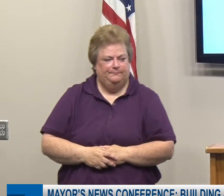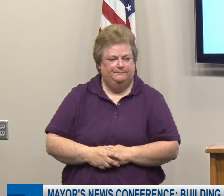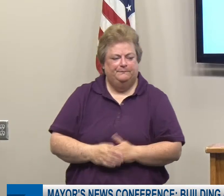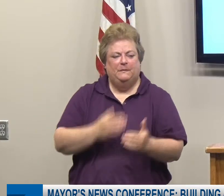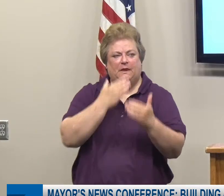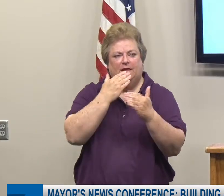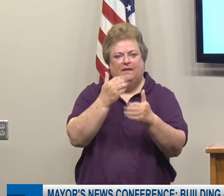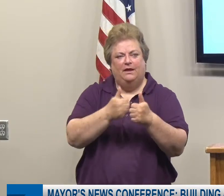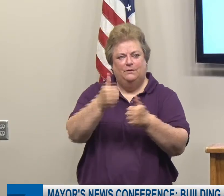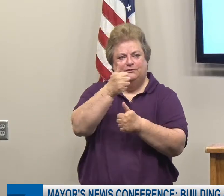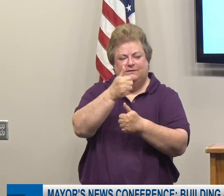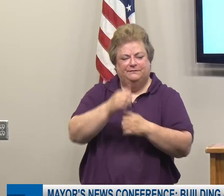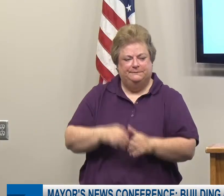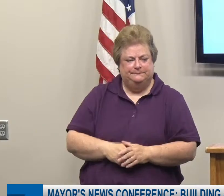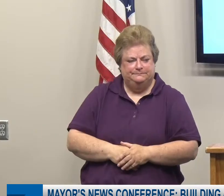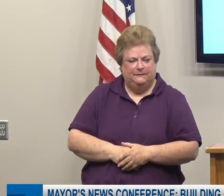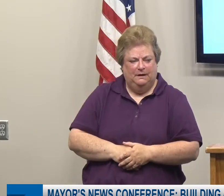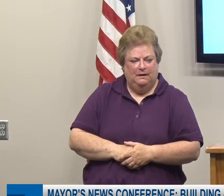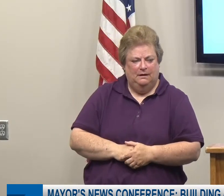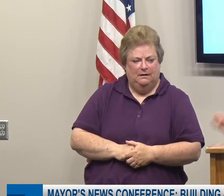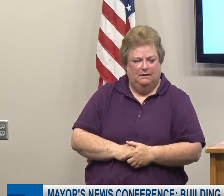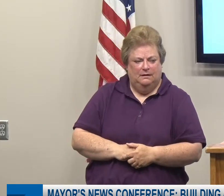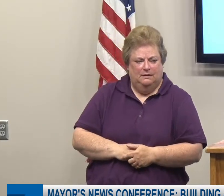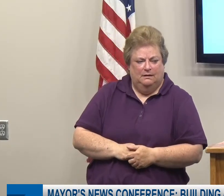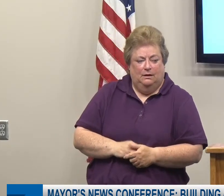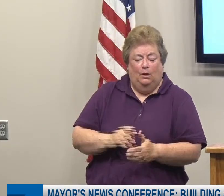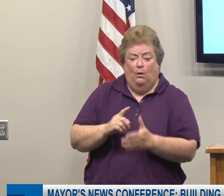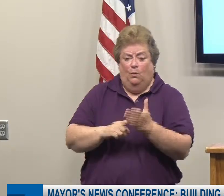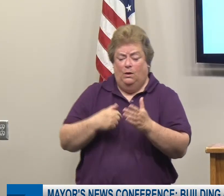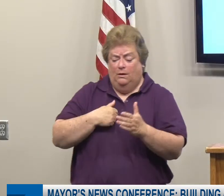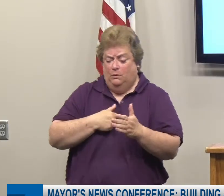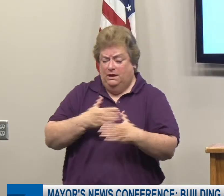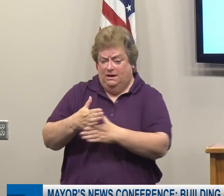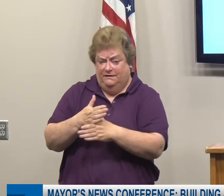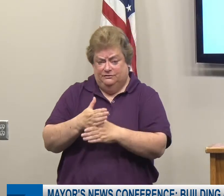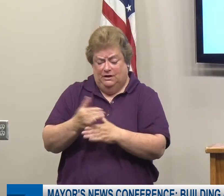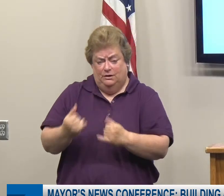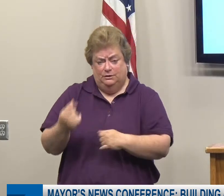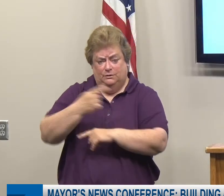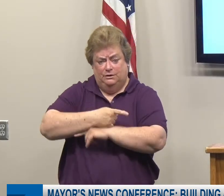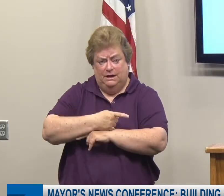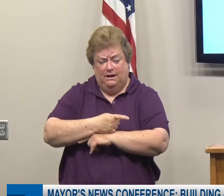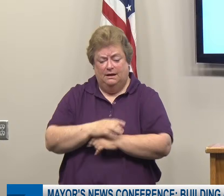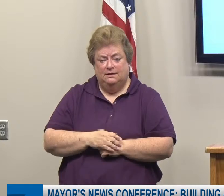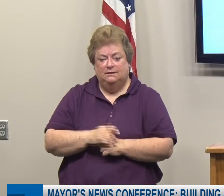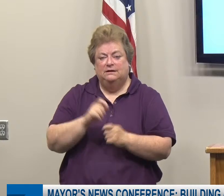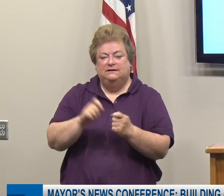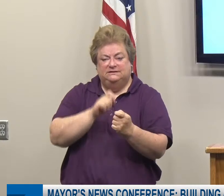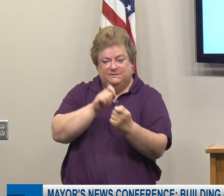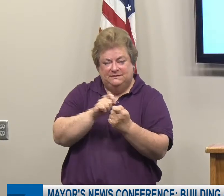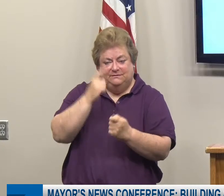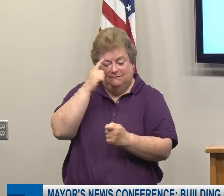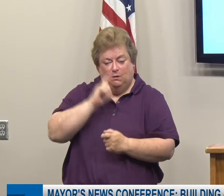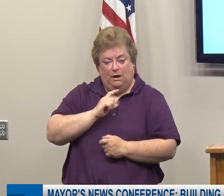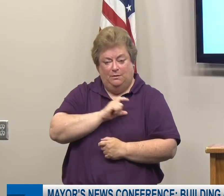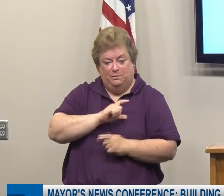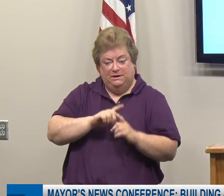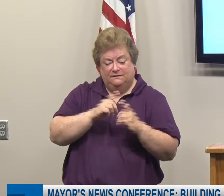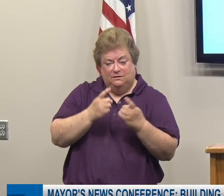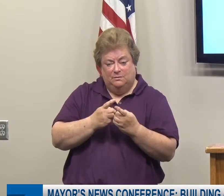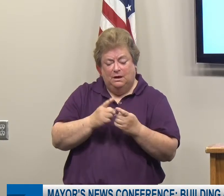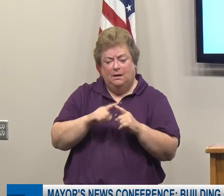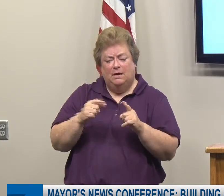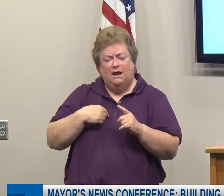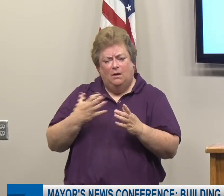Thank you, Chief. The steps that we've shared so far today are specific to our police department, yet I want